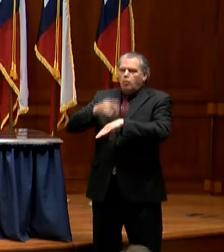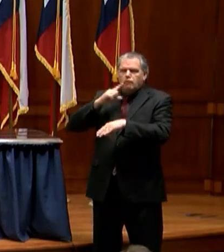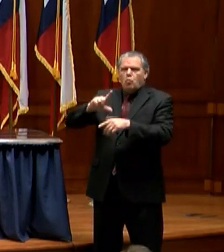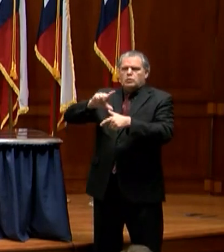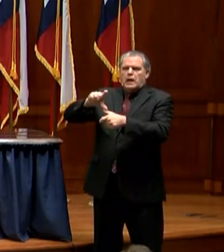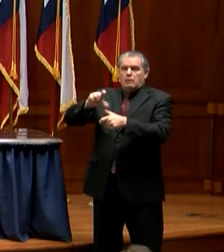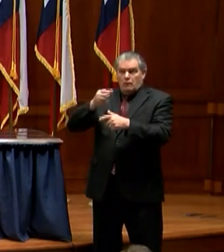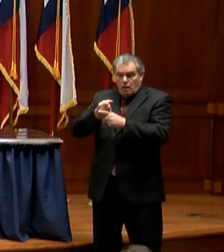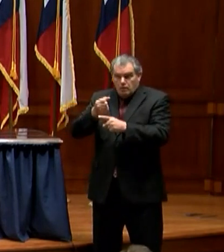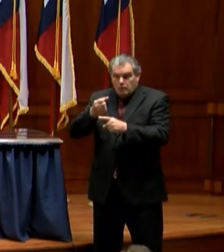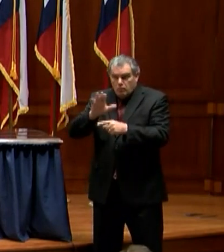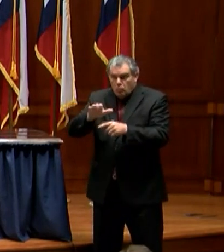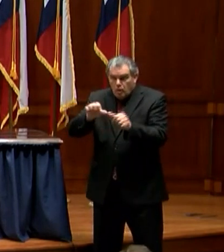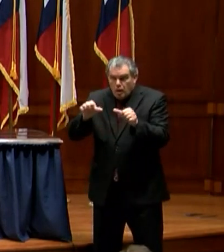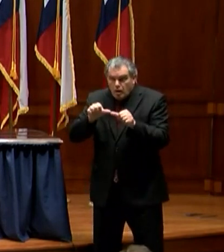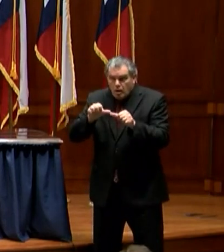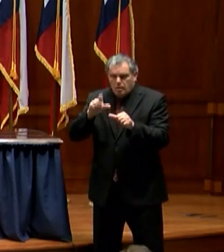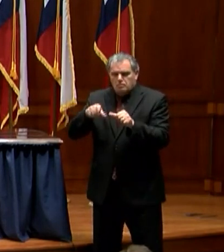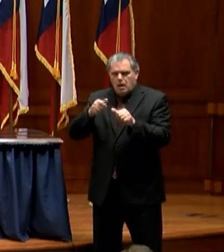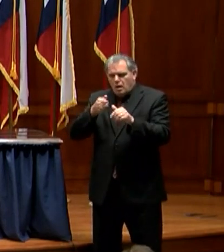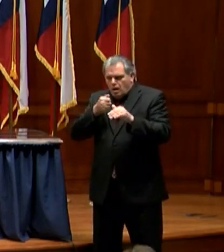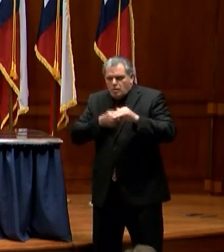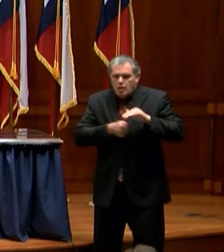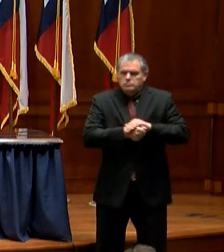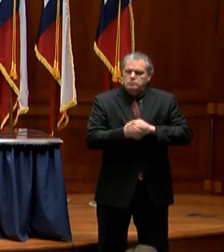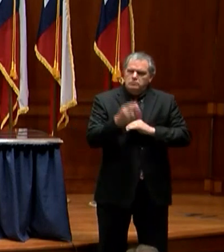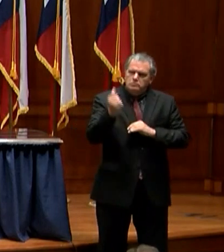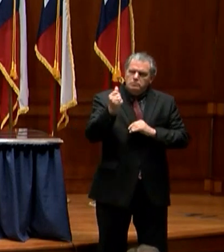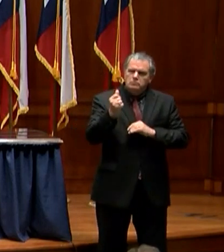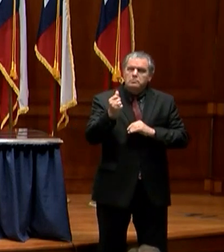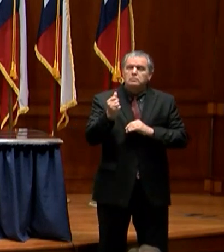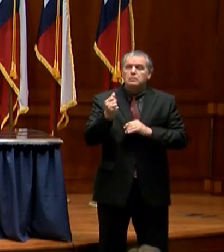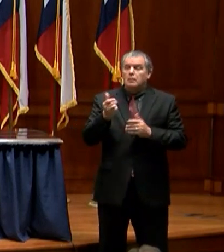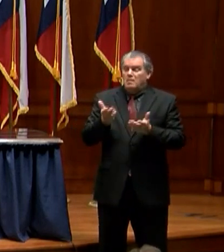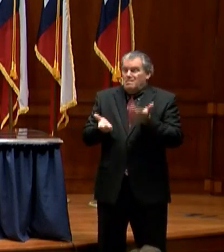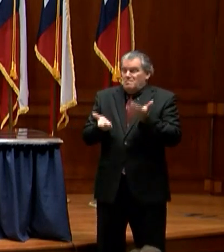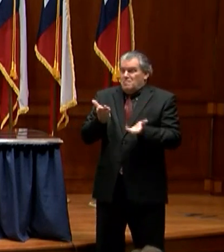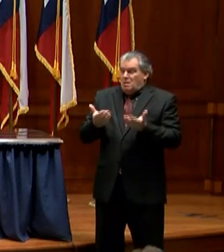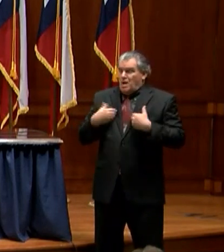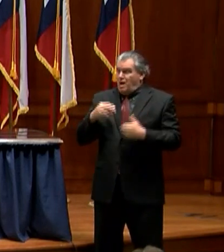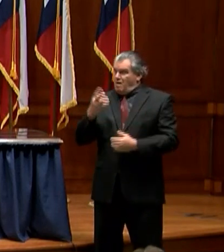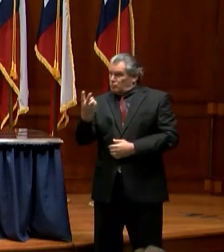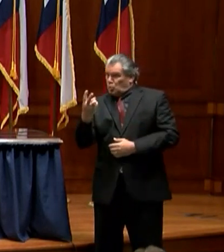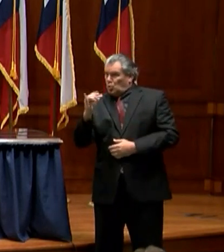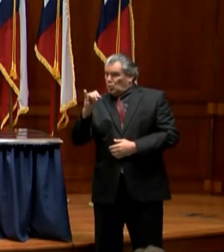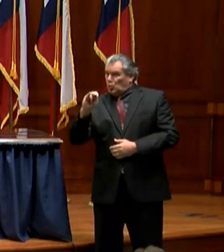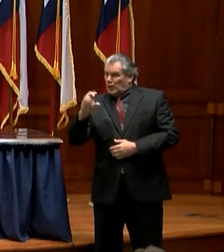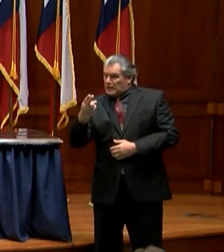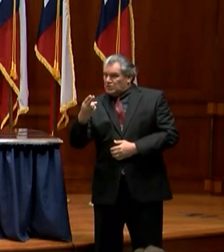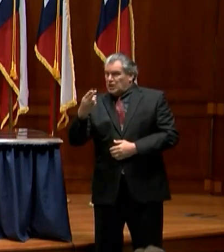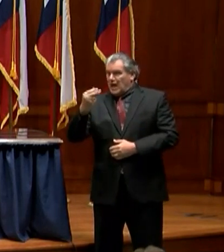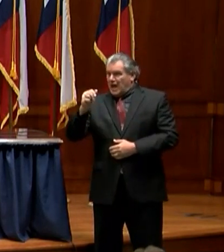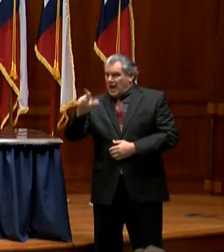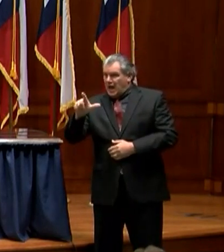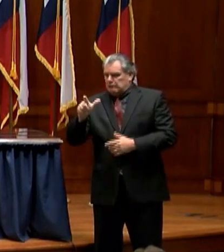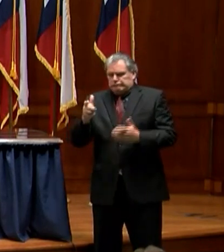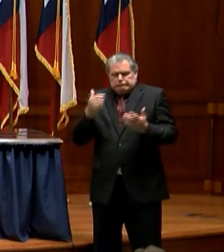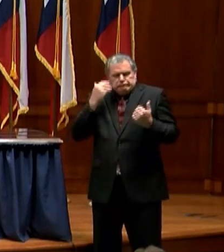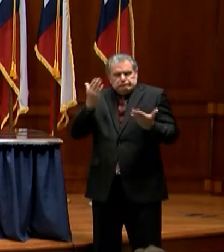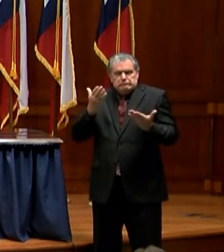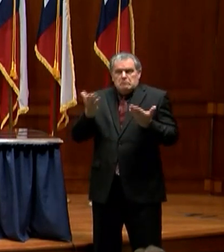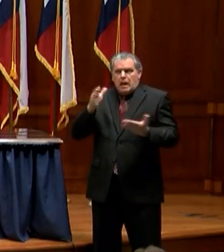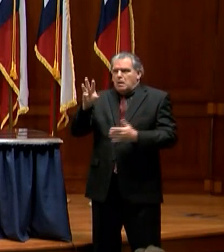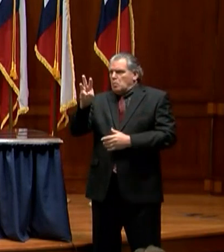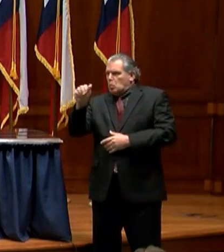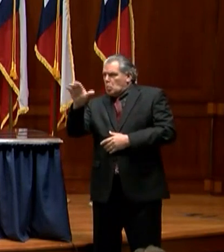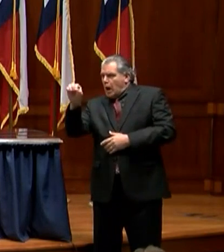area, take shelter immediately. Weather Service is still predicting up to 2-inch hail and strong winds coming from central Texas, Waco down past